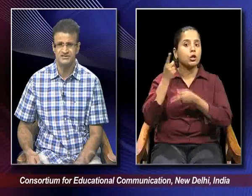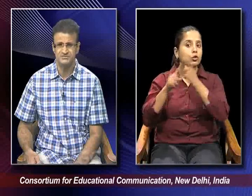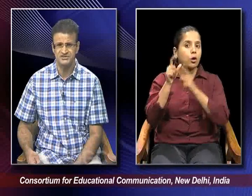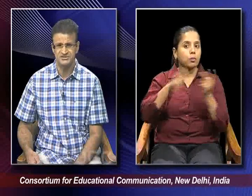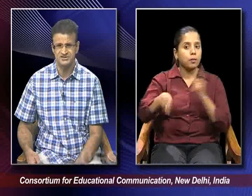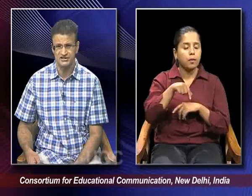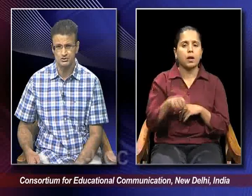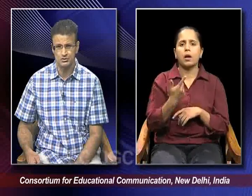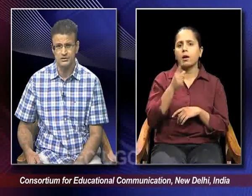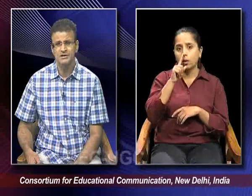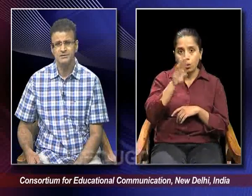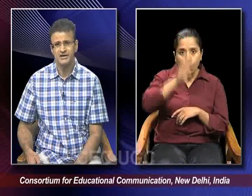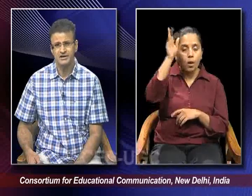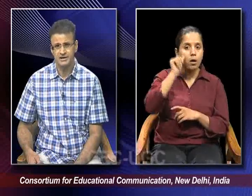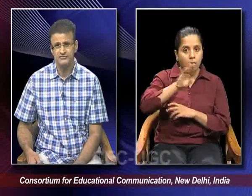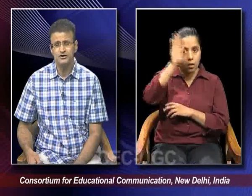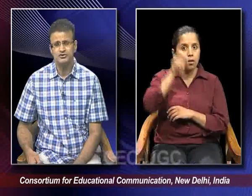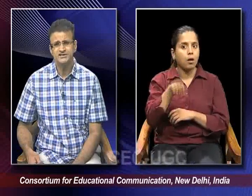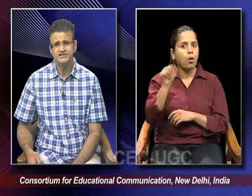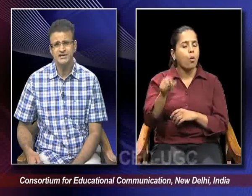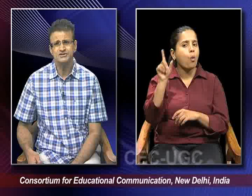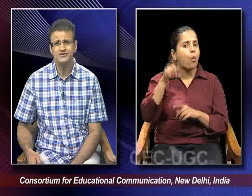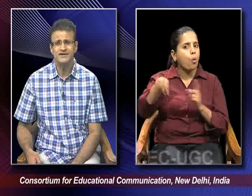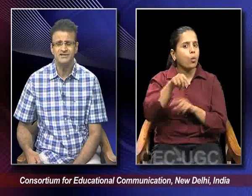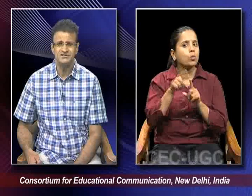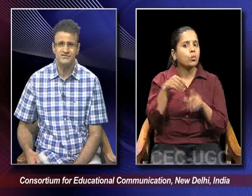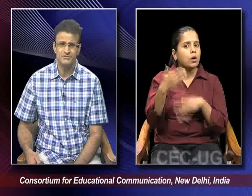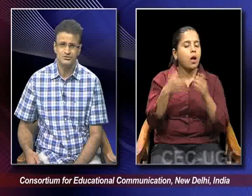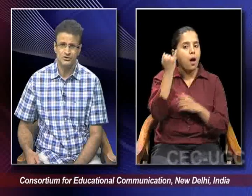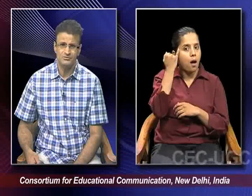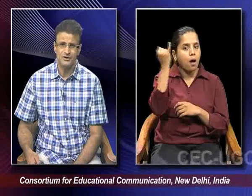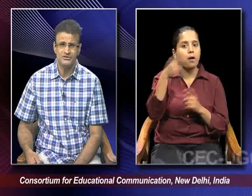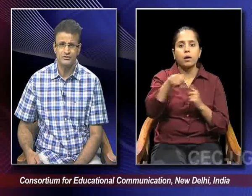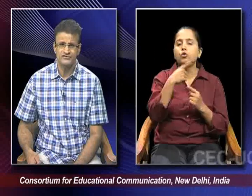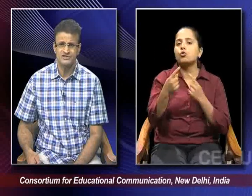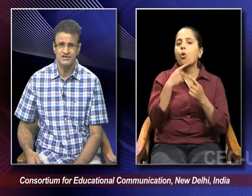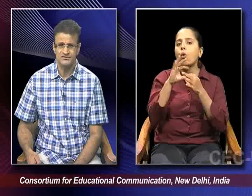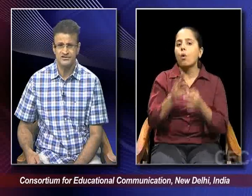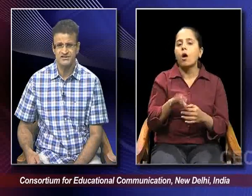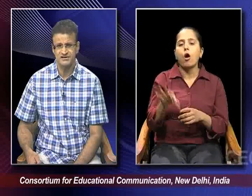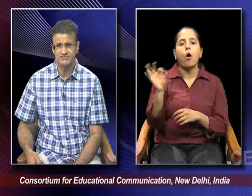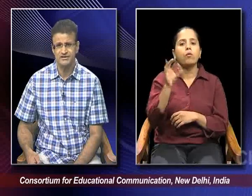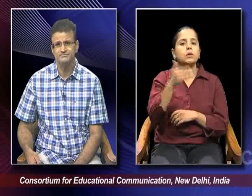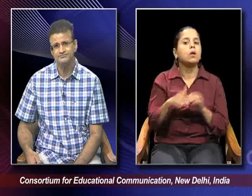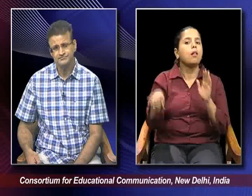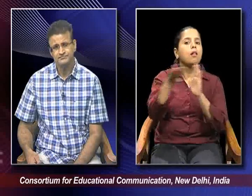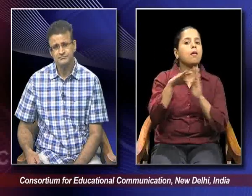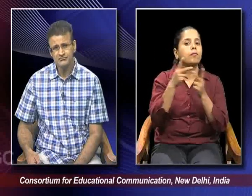queens and princesses are shown making love. So these kinds of ideas, they were being talked about at official levels, and